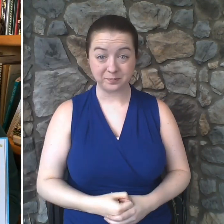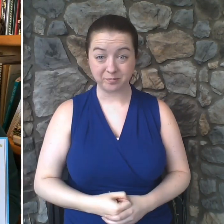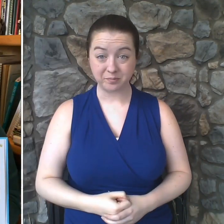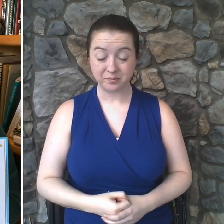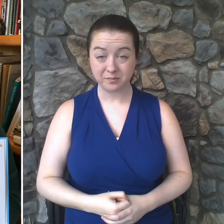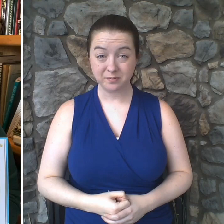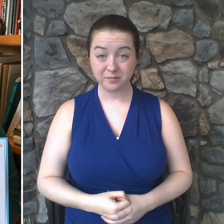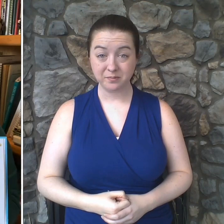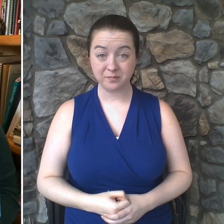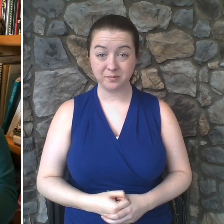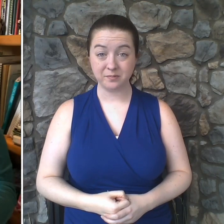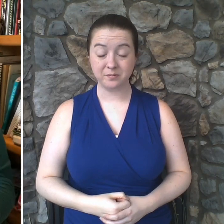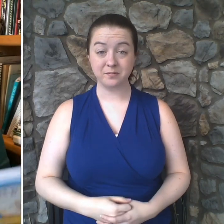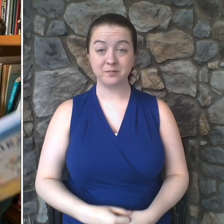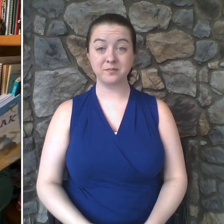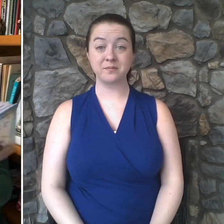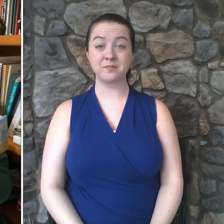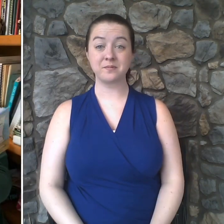idea.